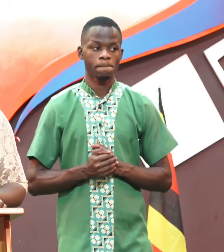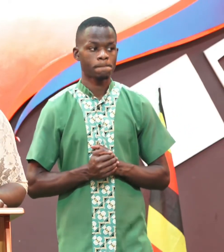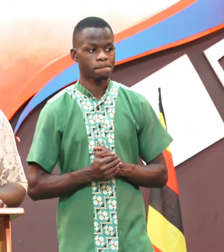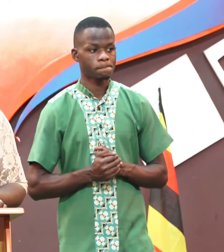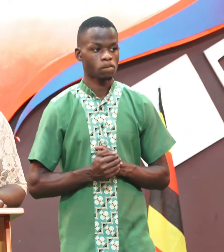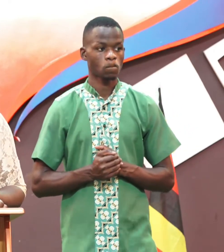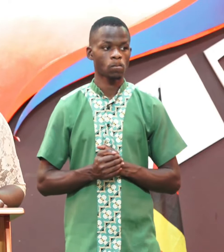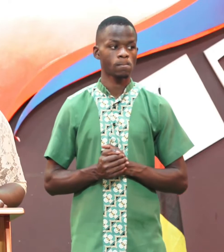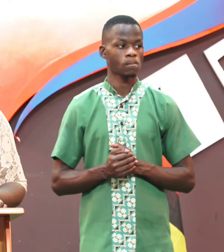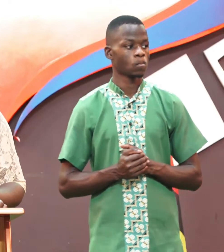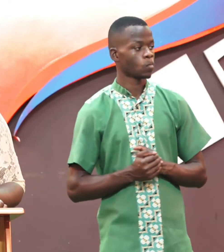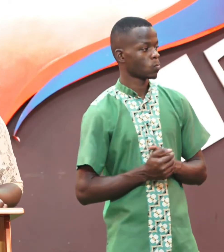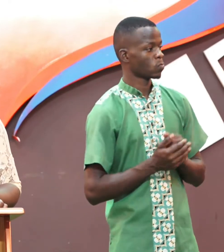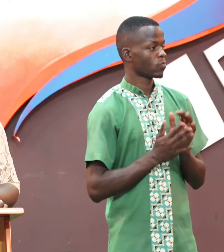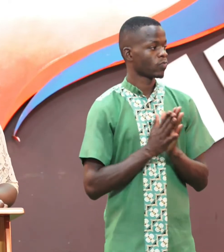Twanunuliwa